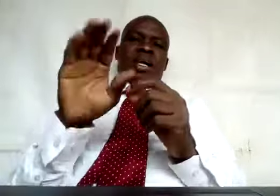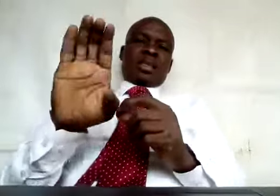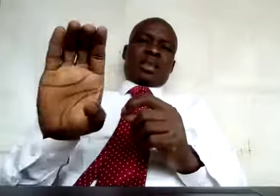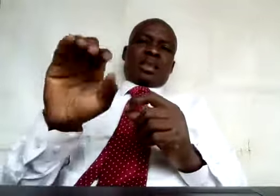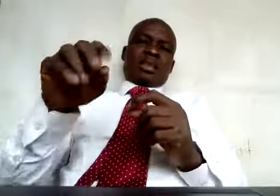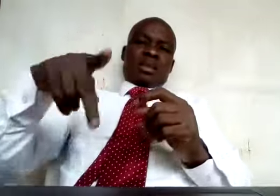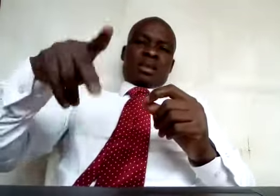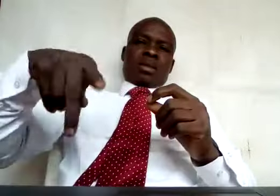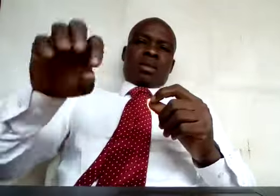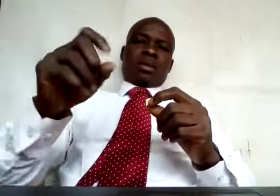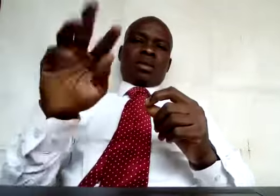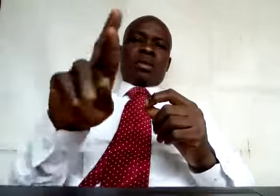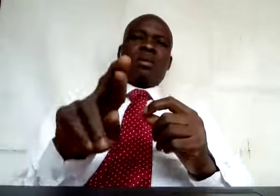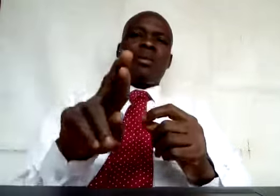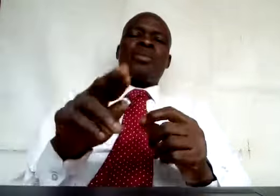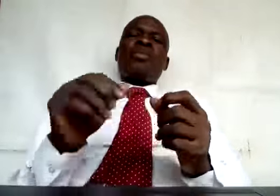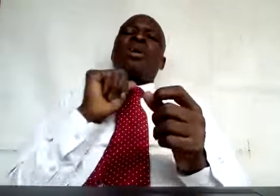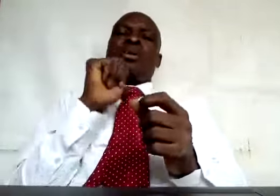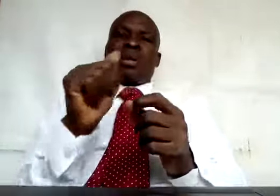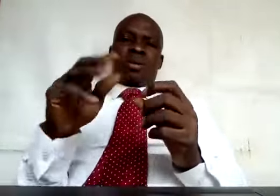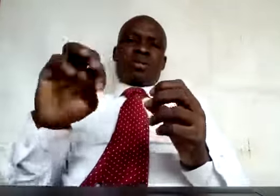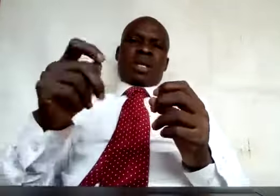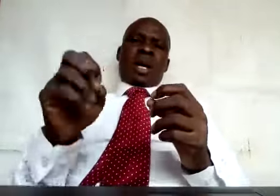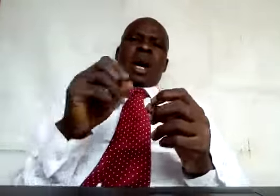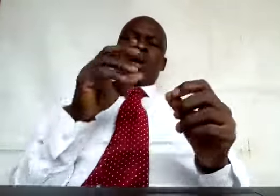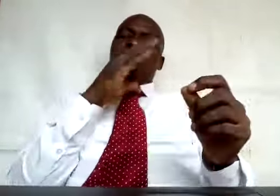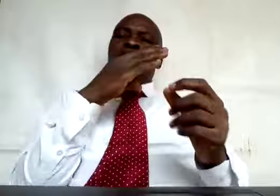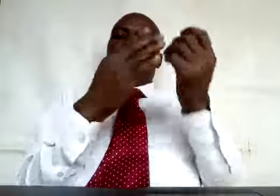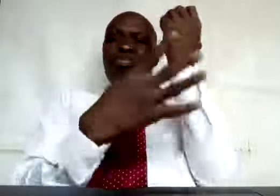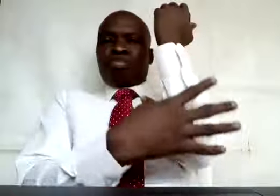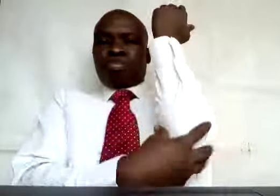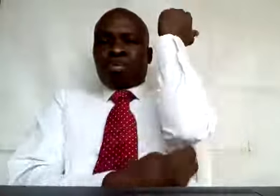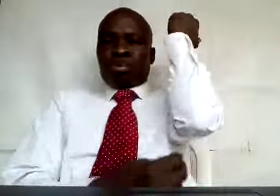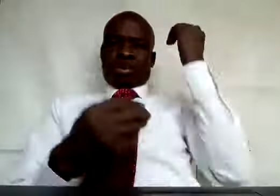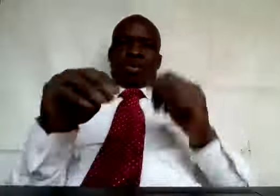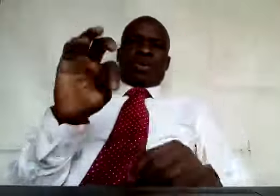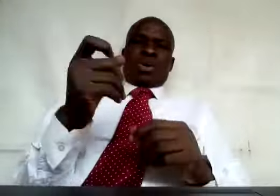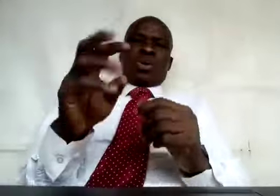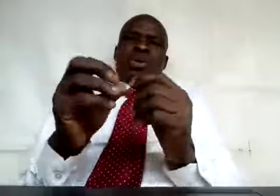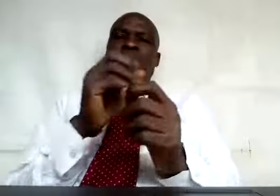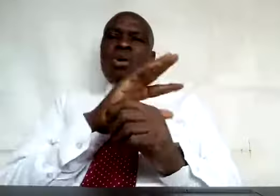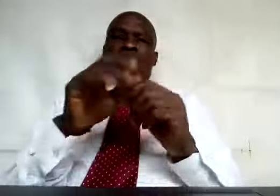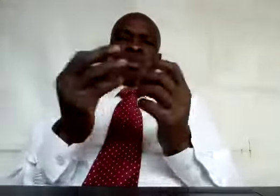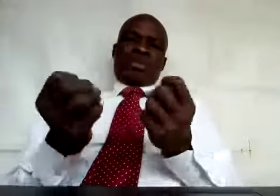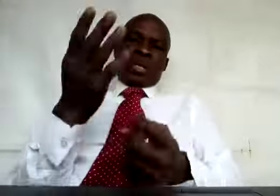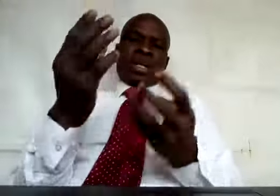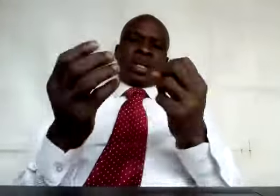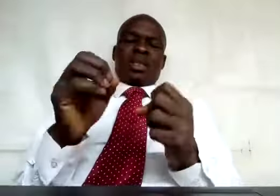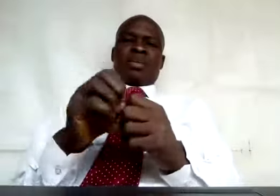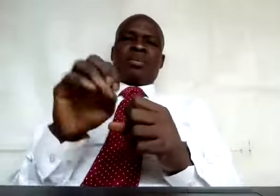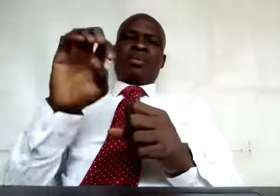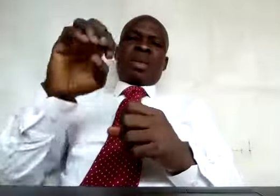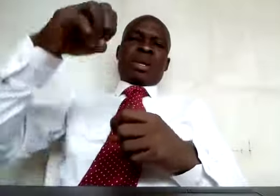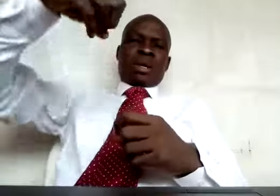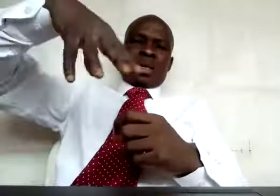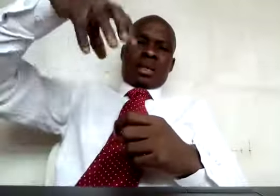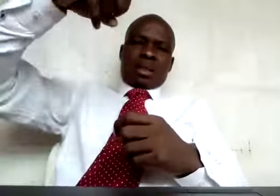Non-metals are poor conductors of heat. Electrical conductivity. Metals are